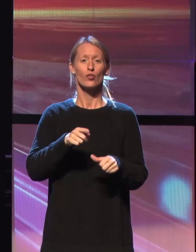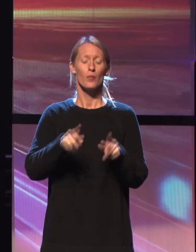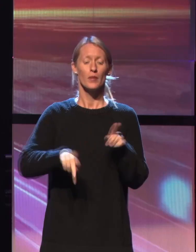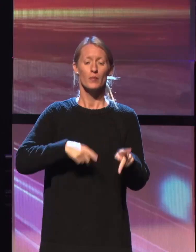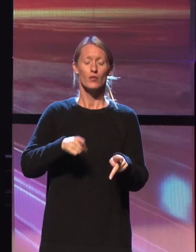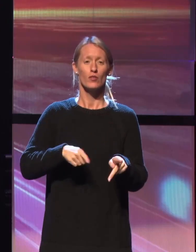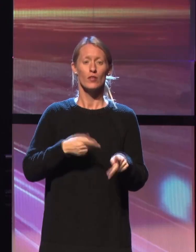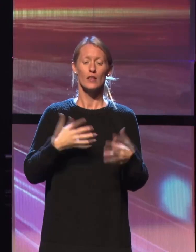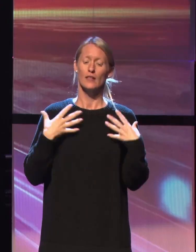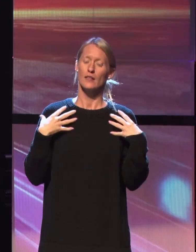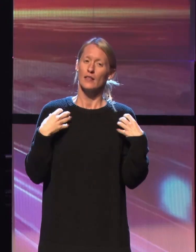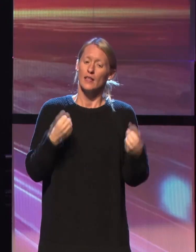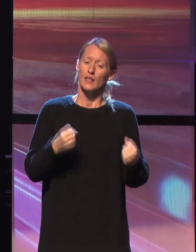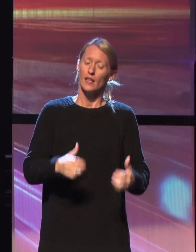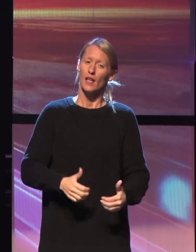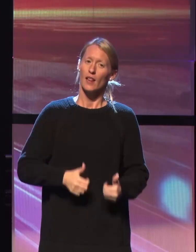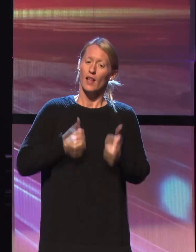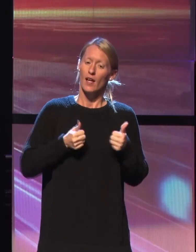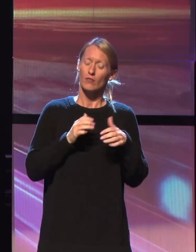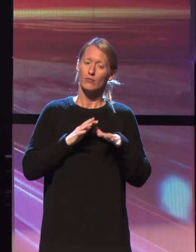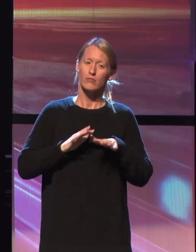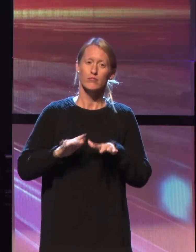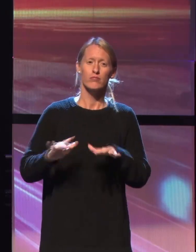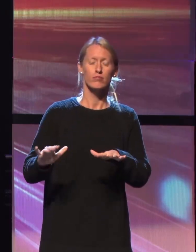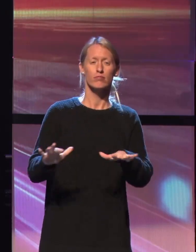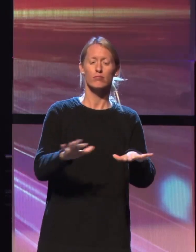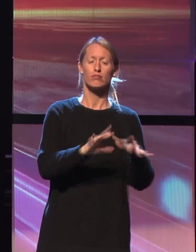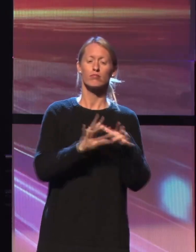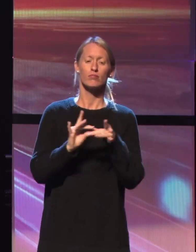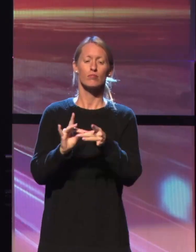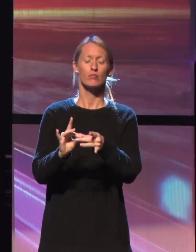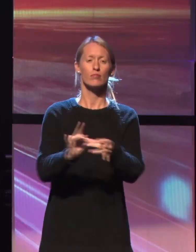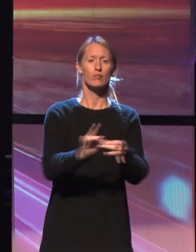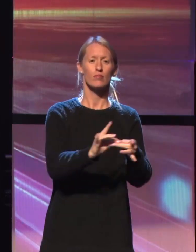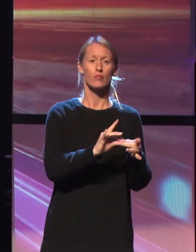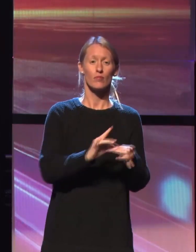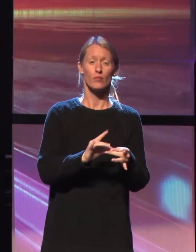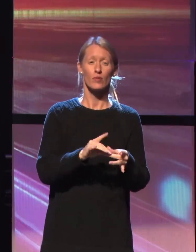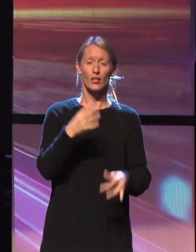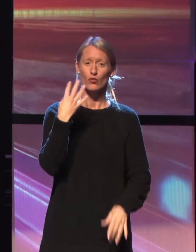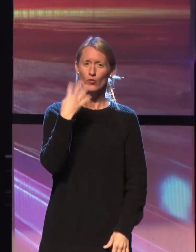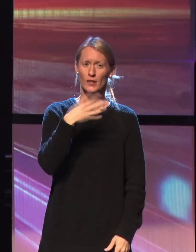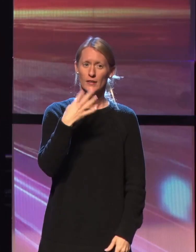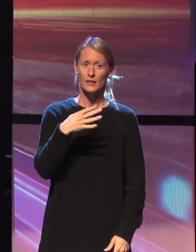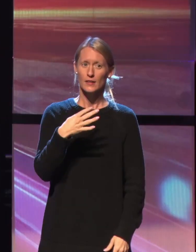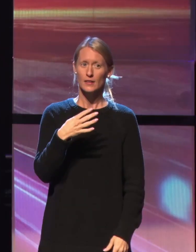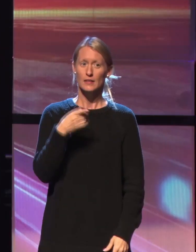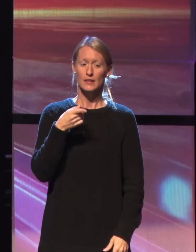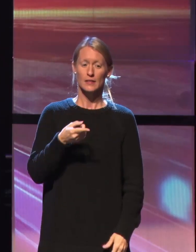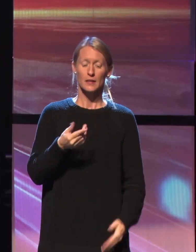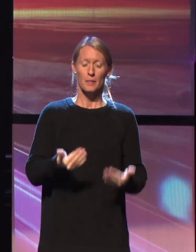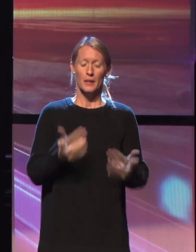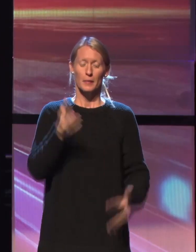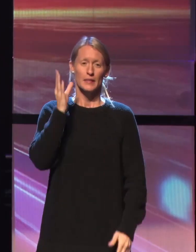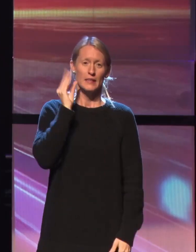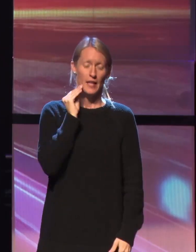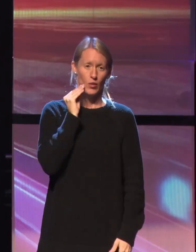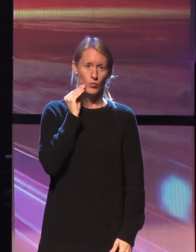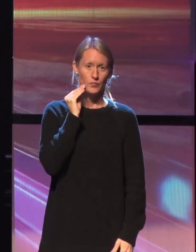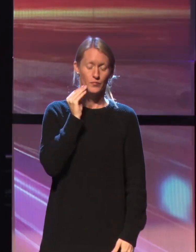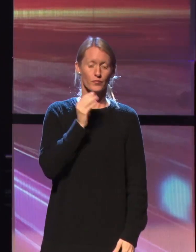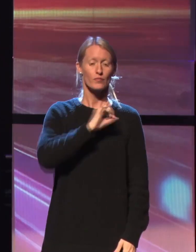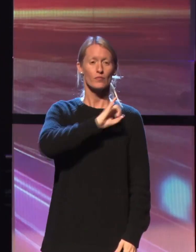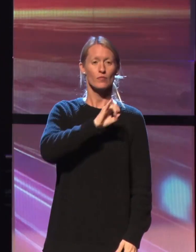flow. And as crazy as this might sound, here's what I don't want us to miss as we wrap up this whole thing, is that John